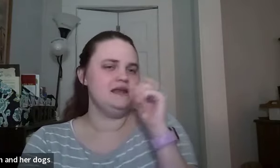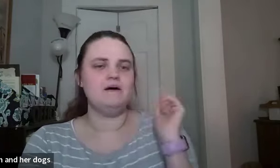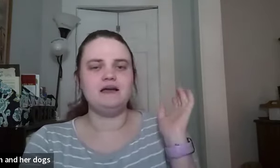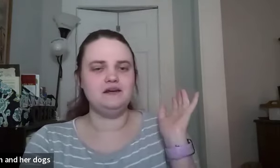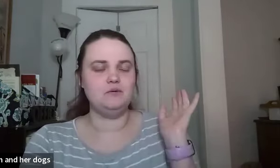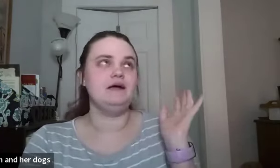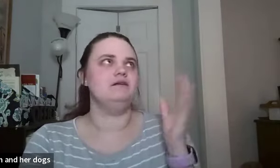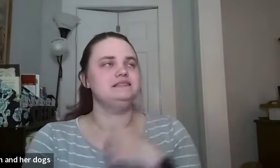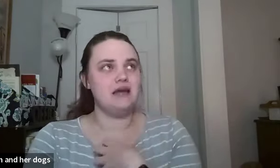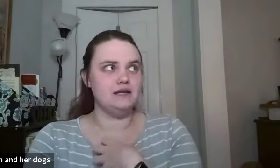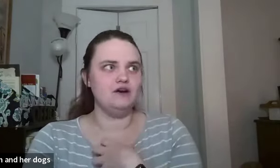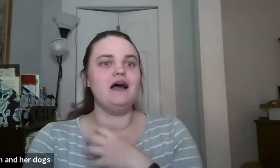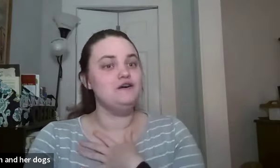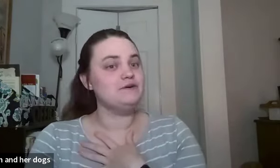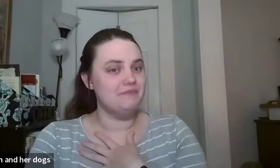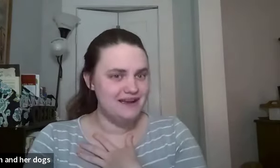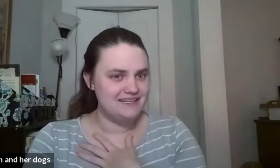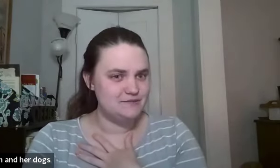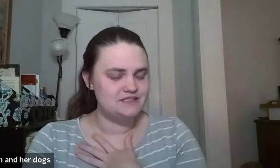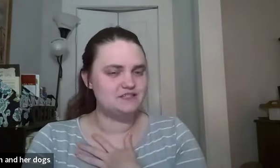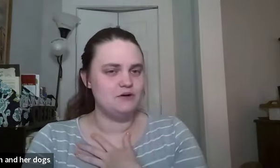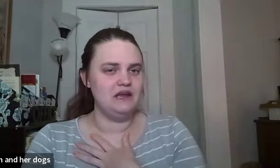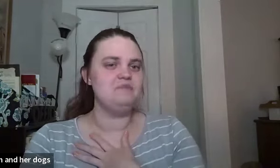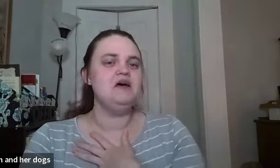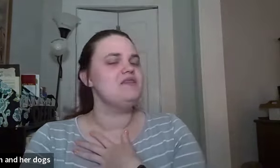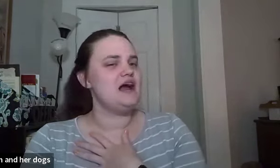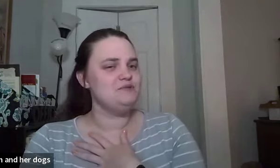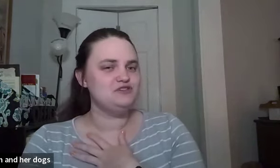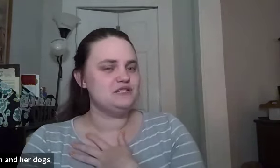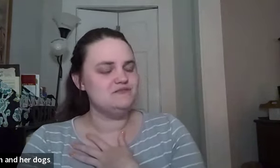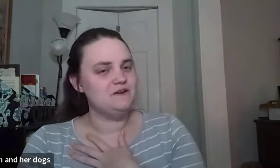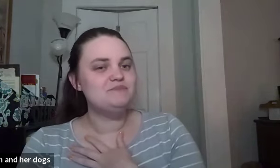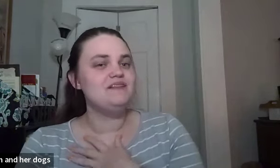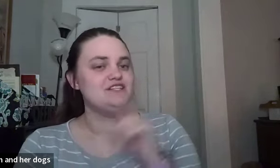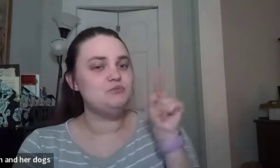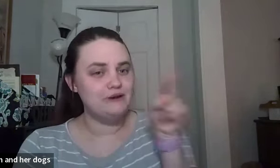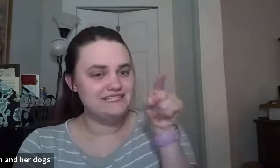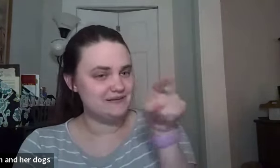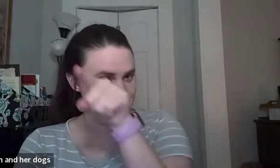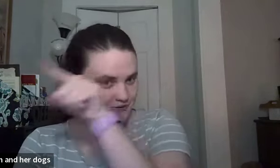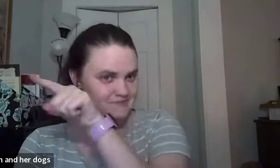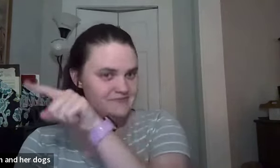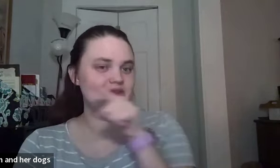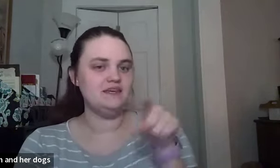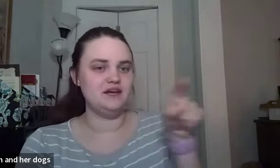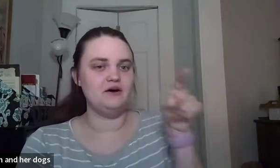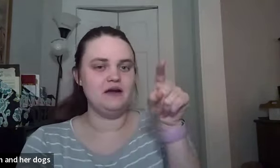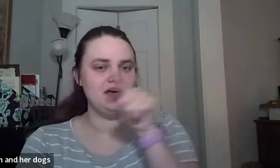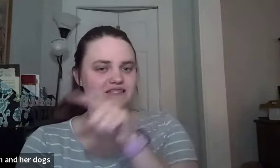Now, I know from my experiences growing up that I was told it's very impolite to point to people, and that's a